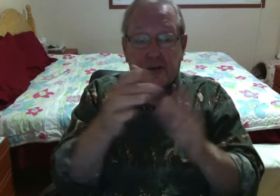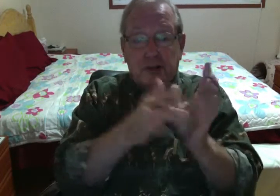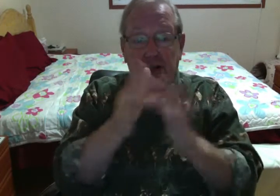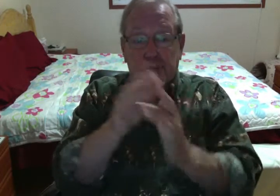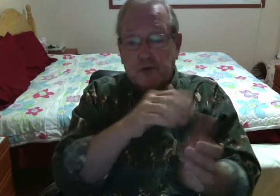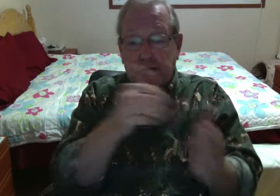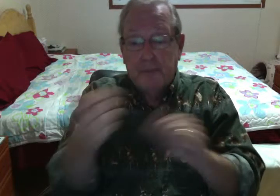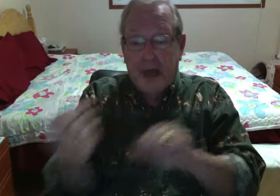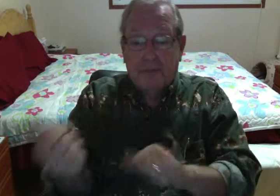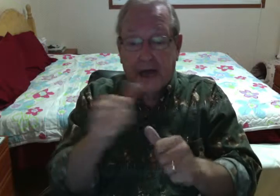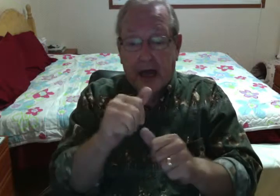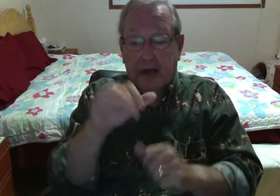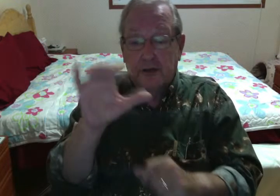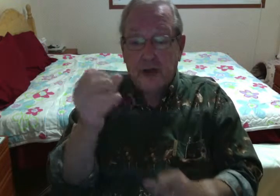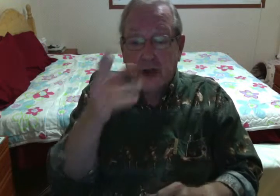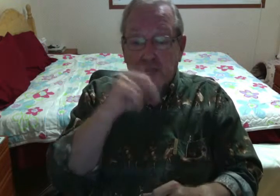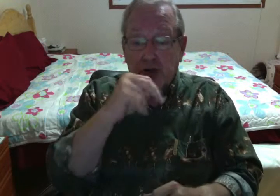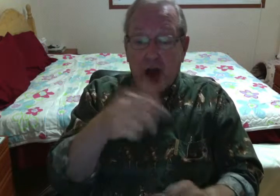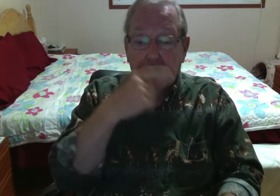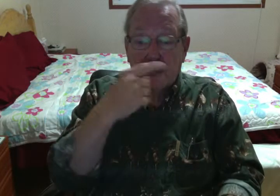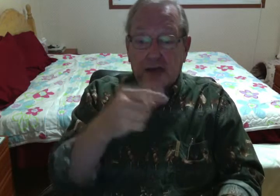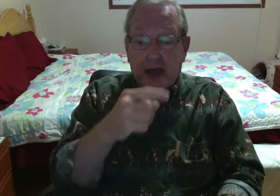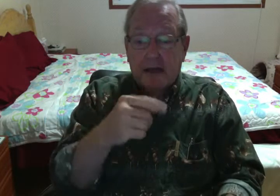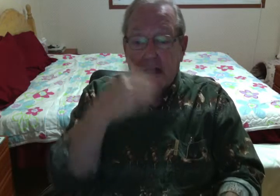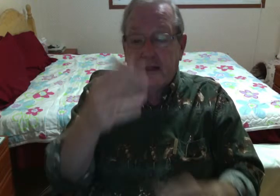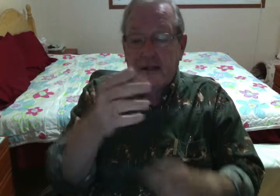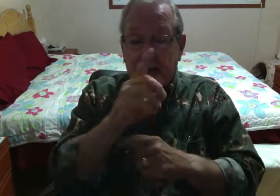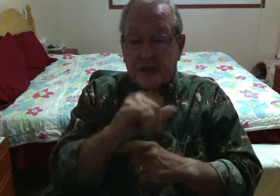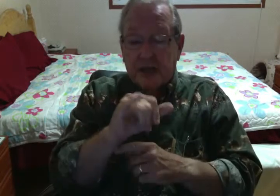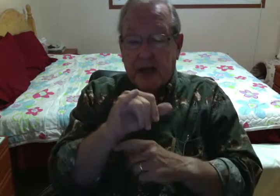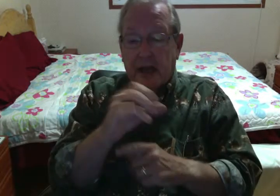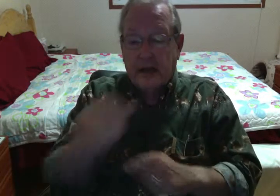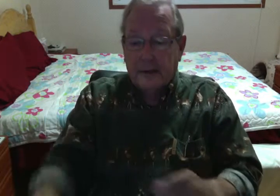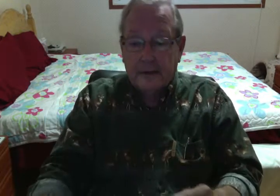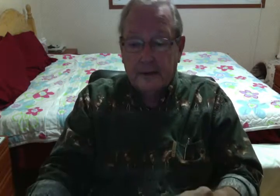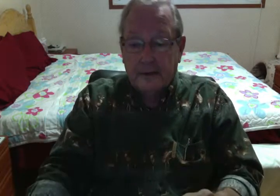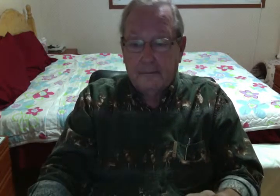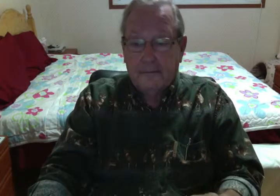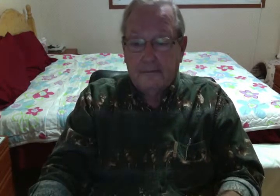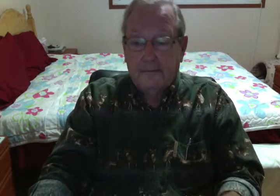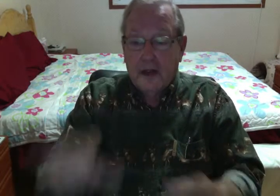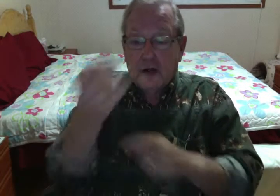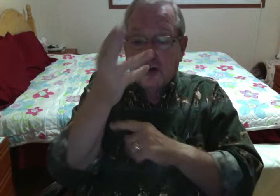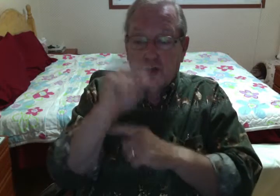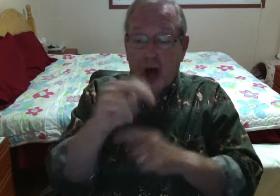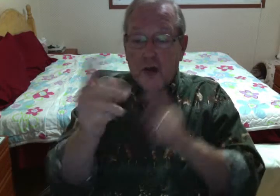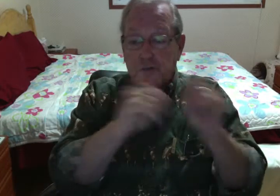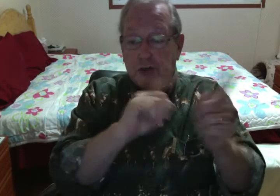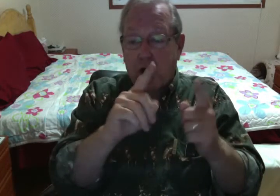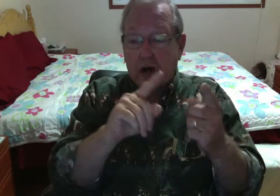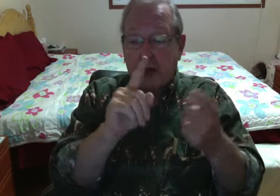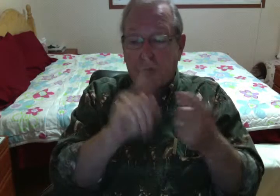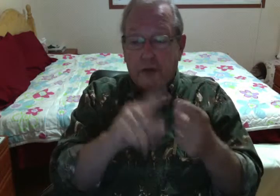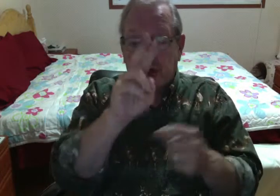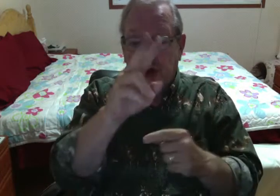Jesus was baptized, John said, the next day, John was talking with two